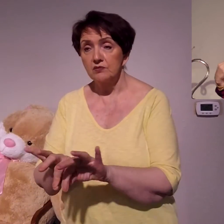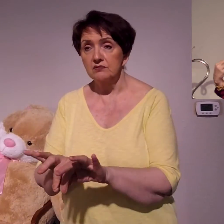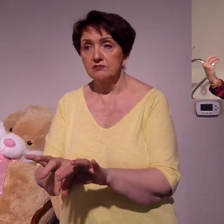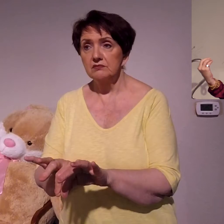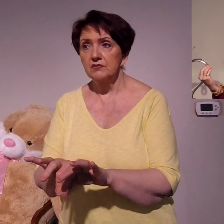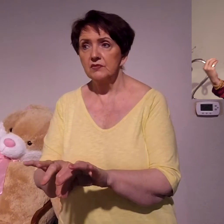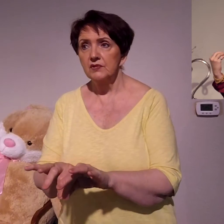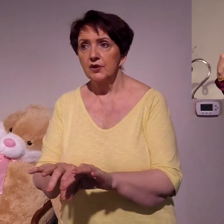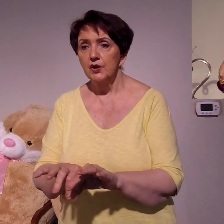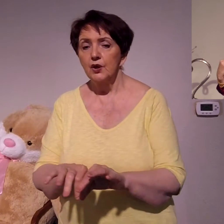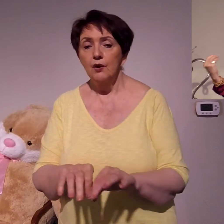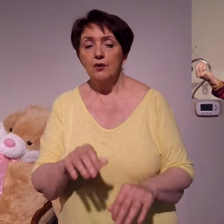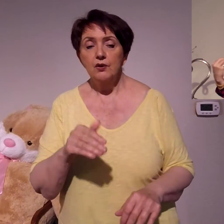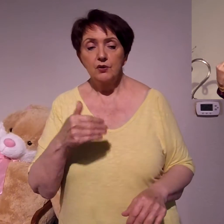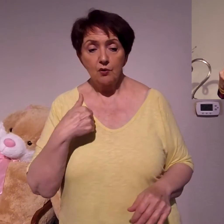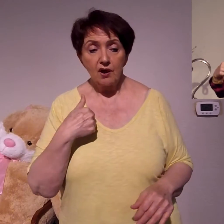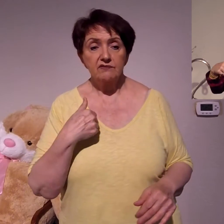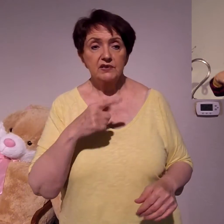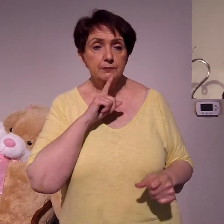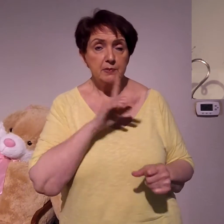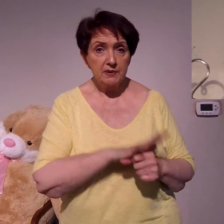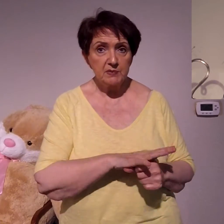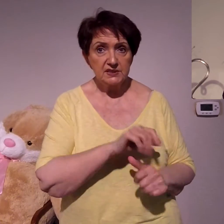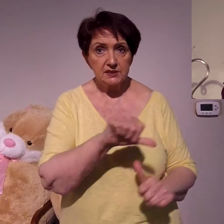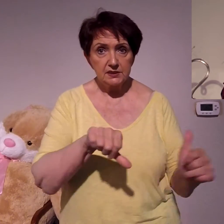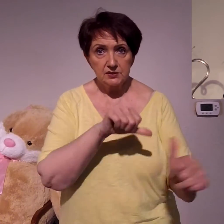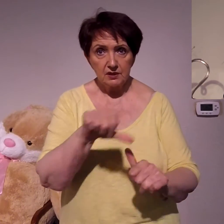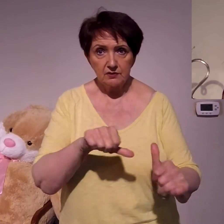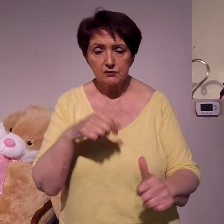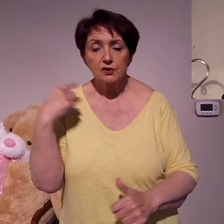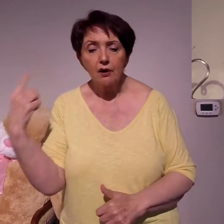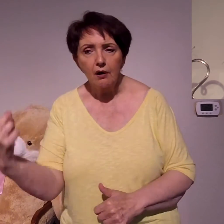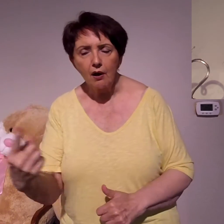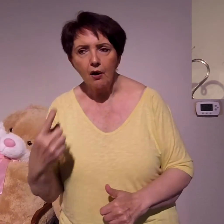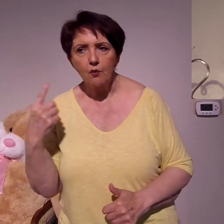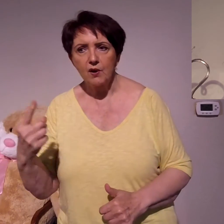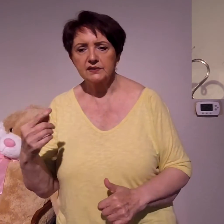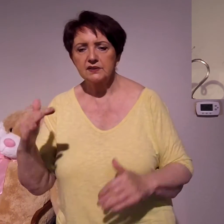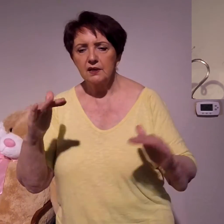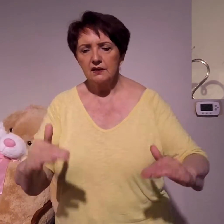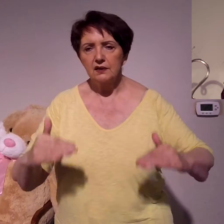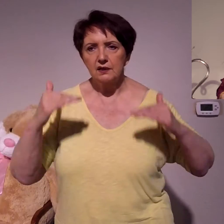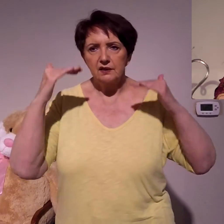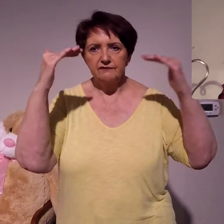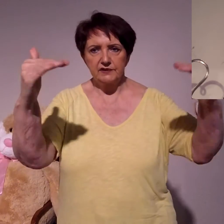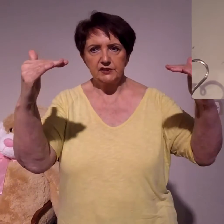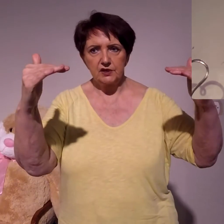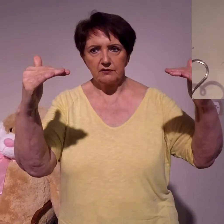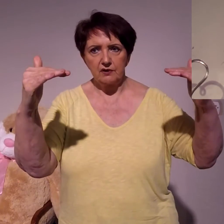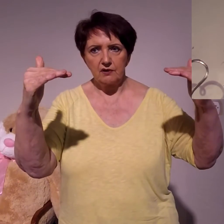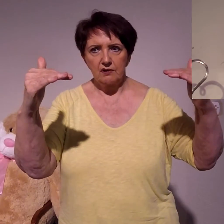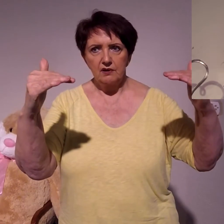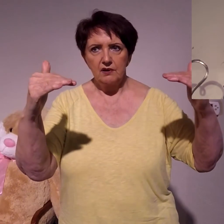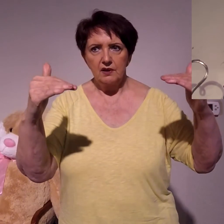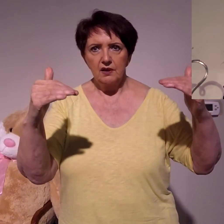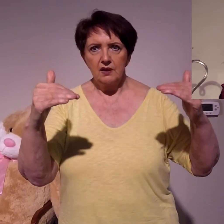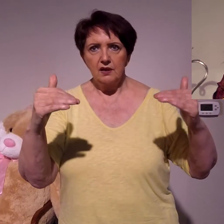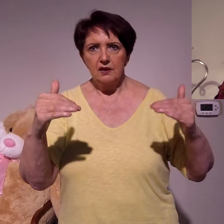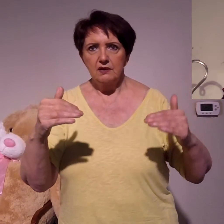a commitment to each other to always, and I mean always, lift each other up, not let each other